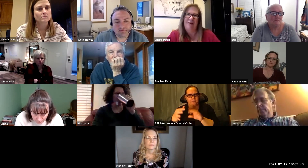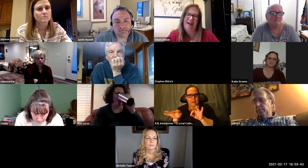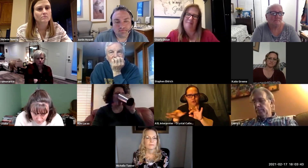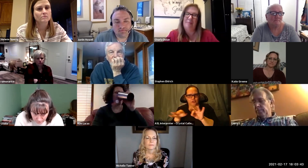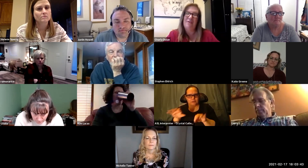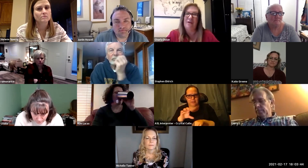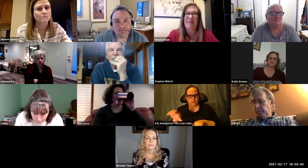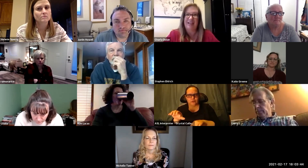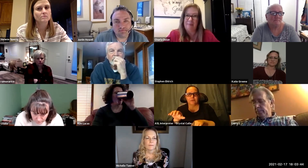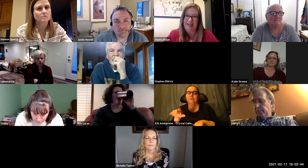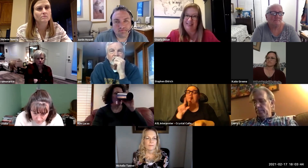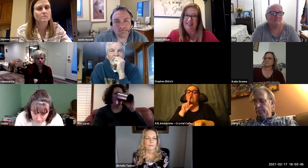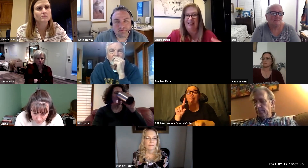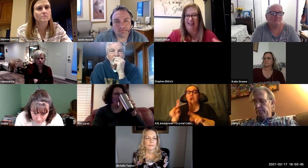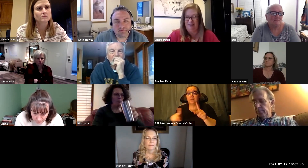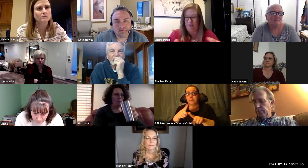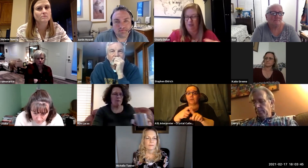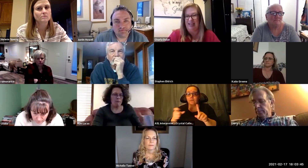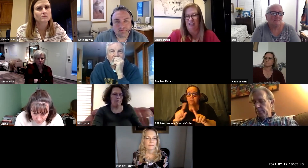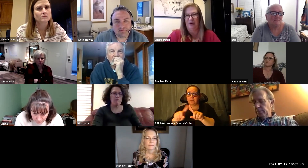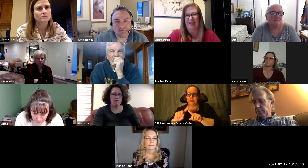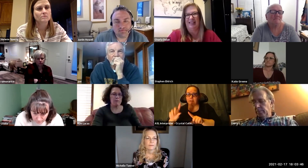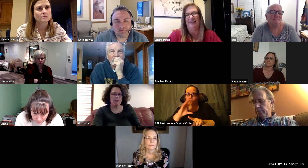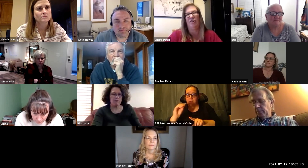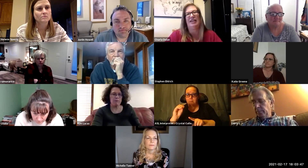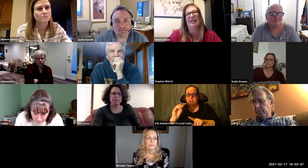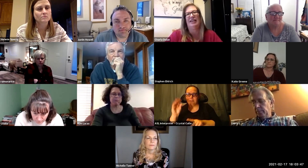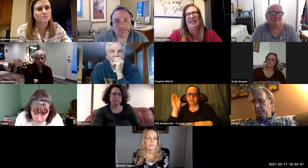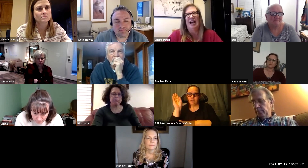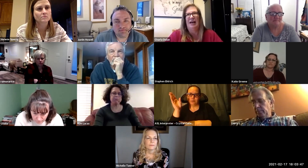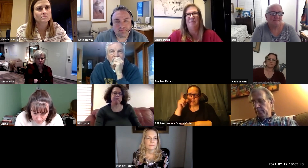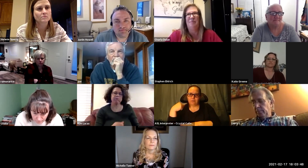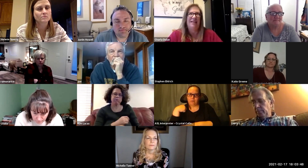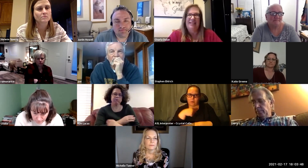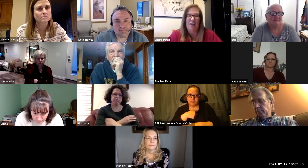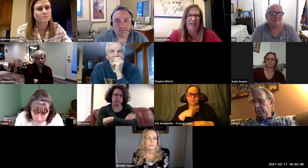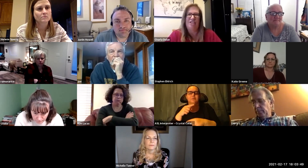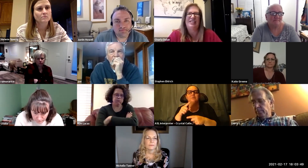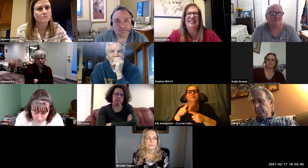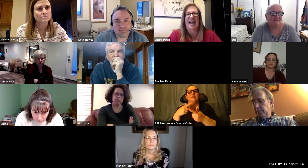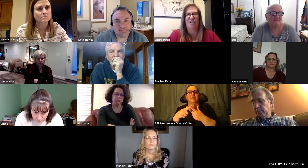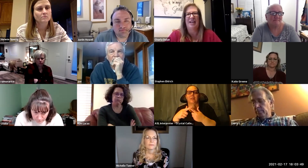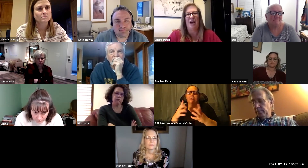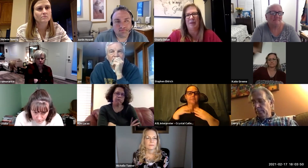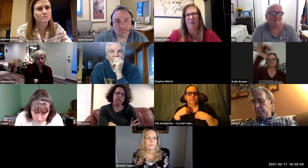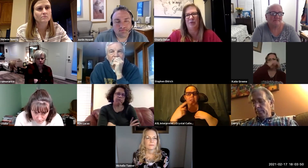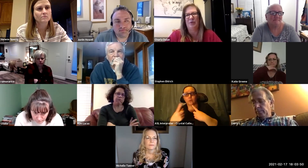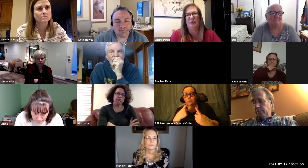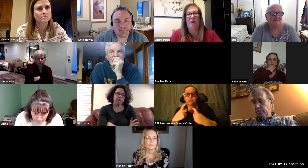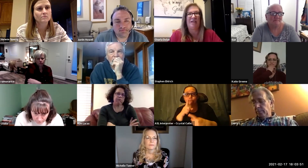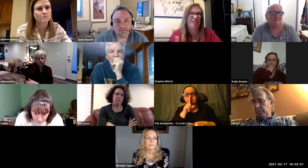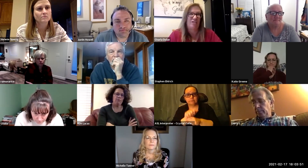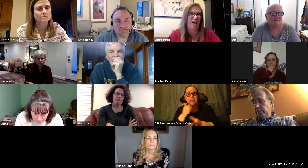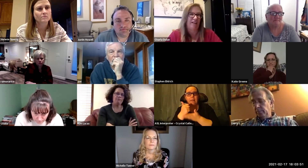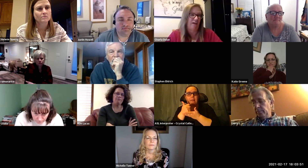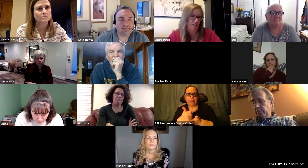have people from the companies present to us, and then they're going to take questions and actually help people who